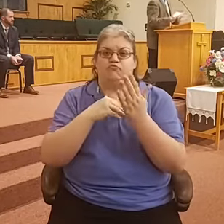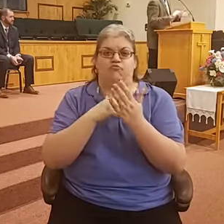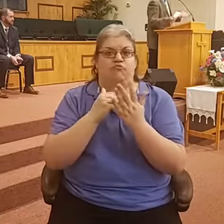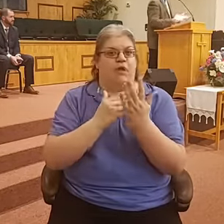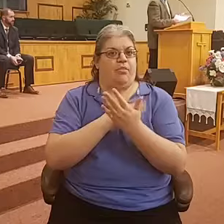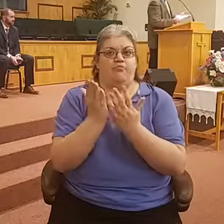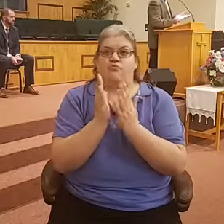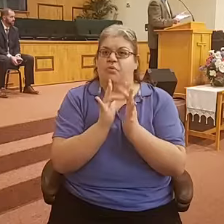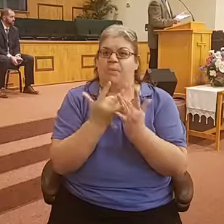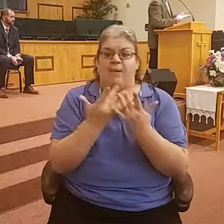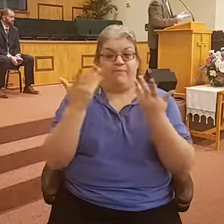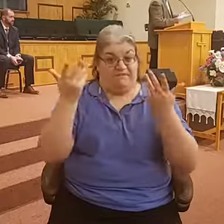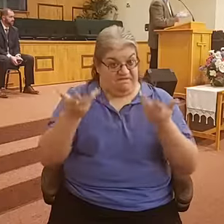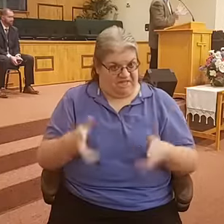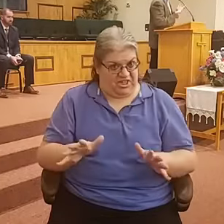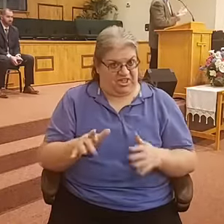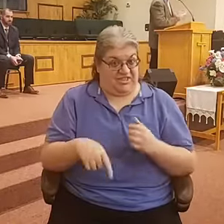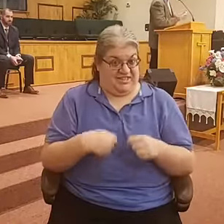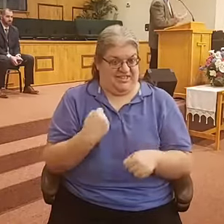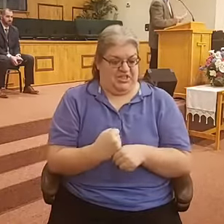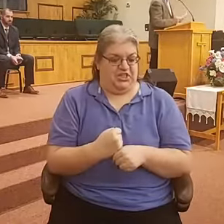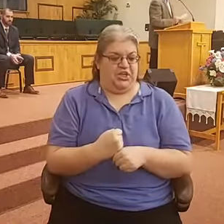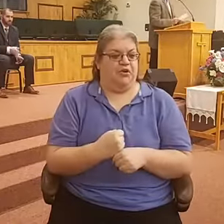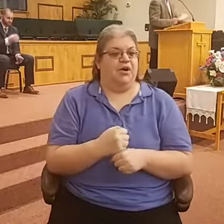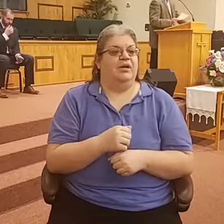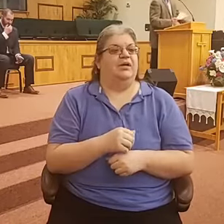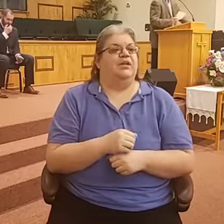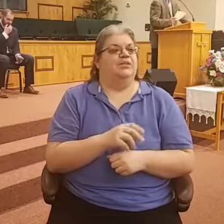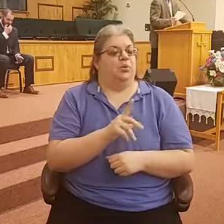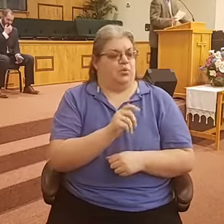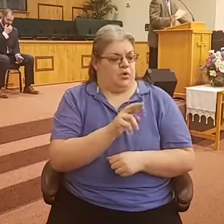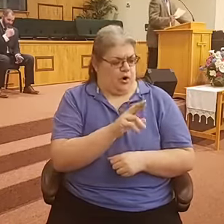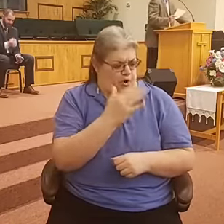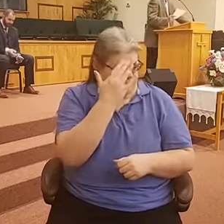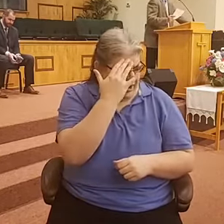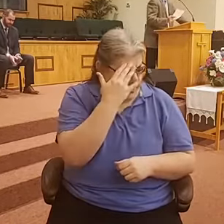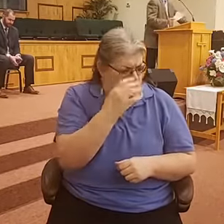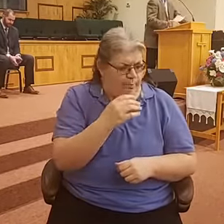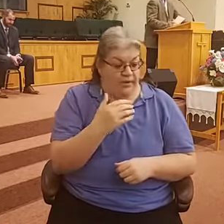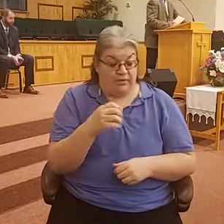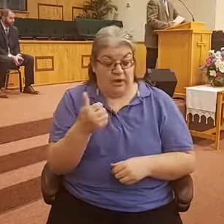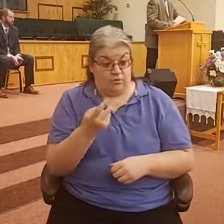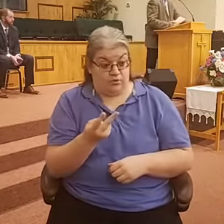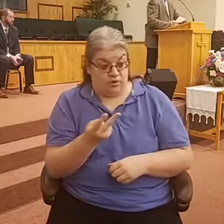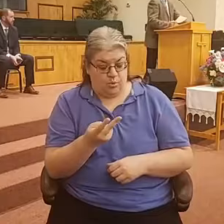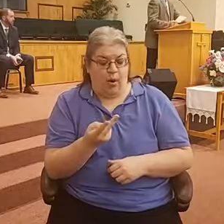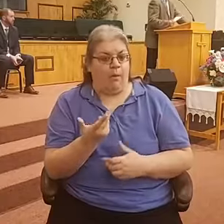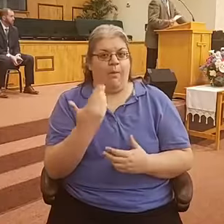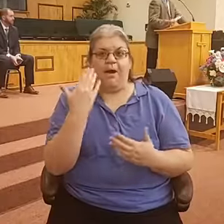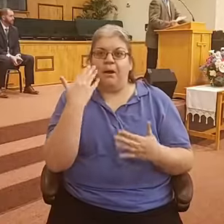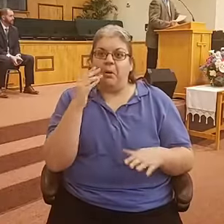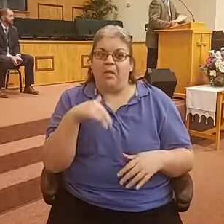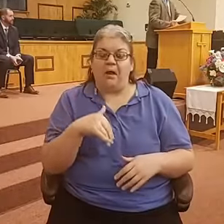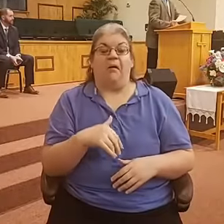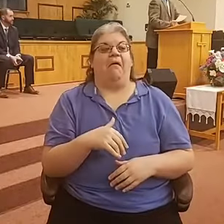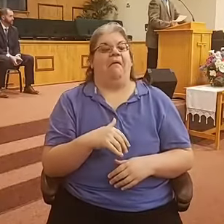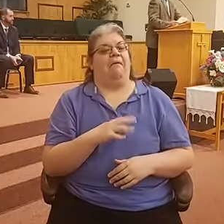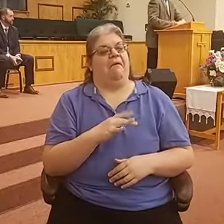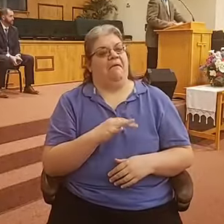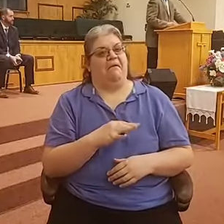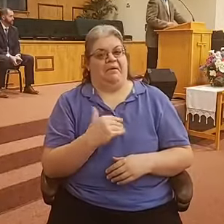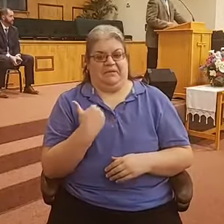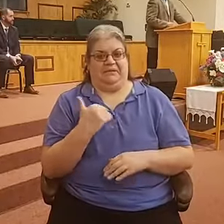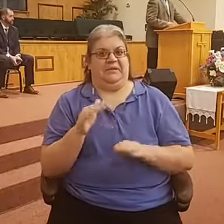surprised. I didn't get a chance to, I guess I just didn't recognize that the other two had did it this Sunday. But we want to rejoice with them,